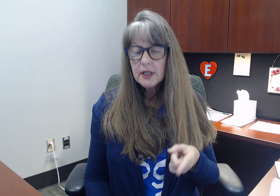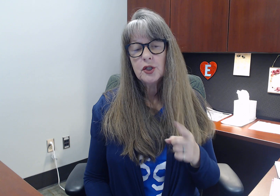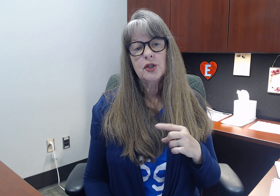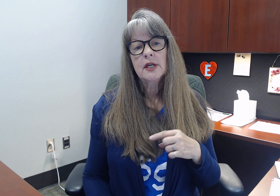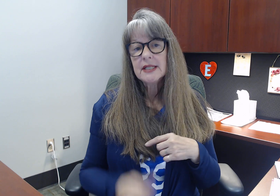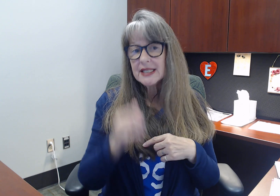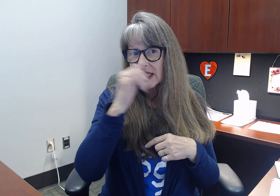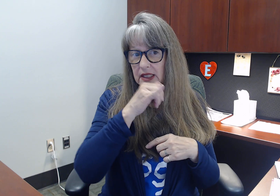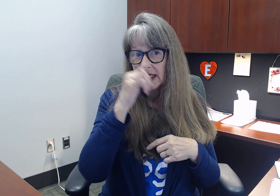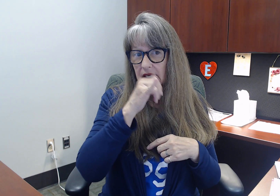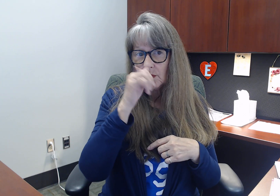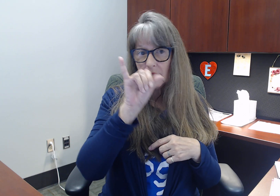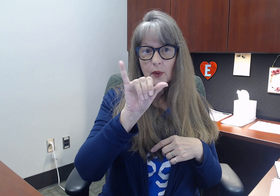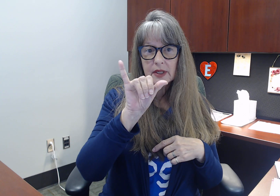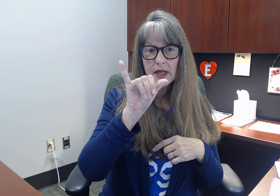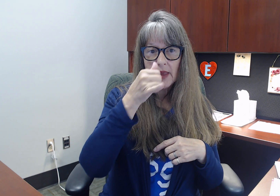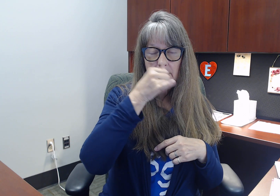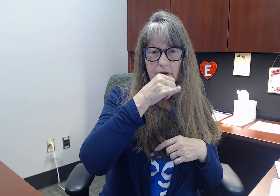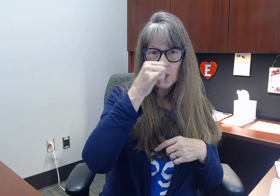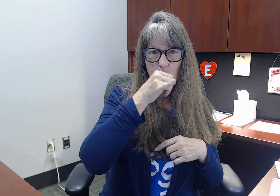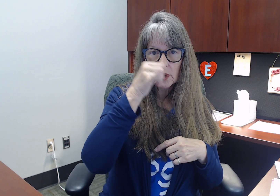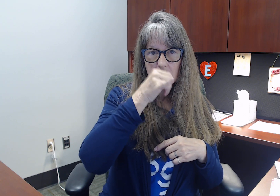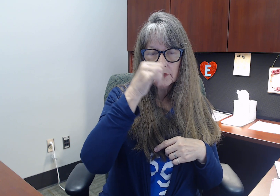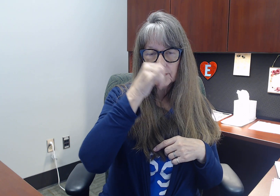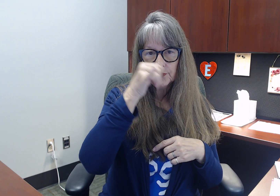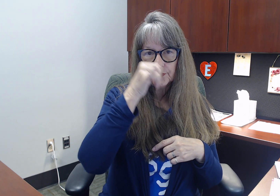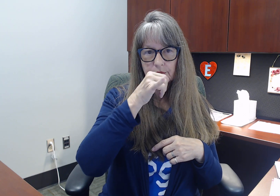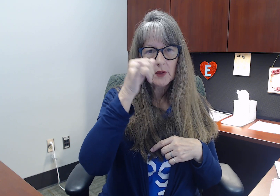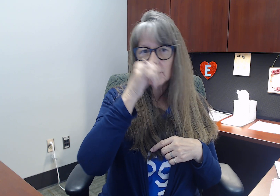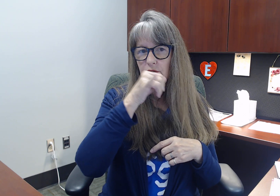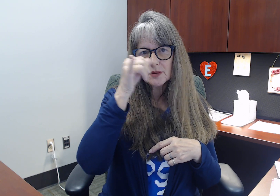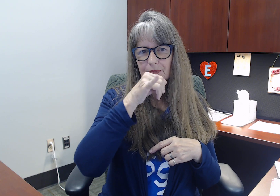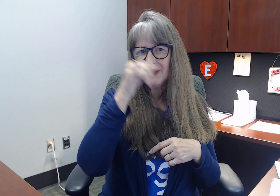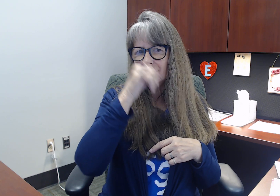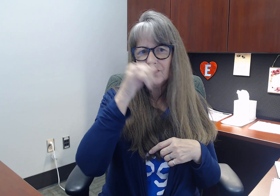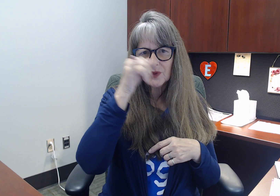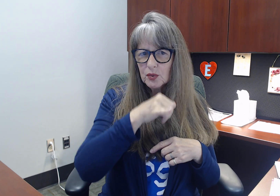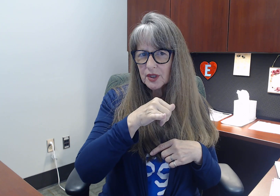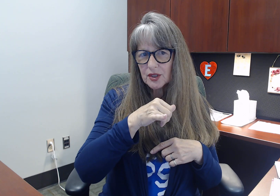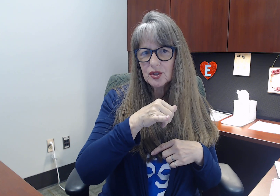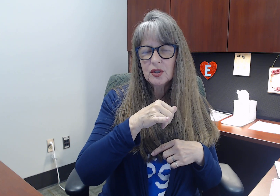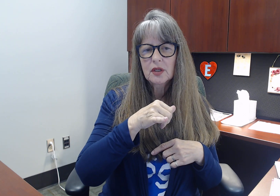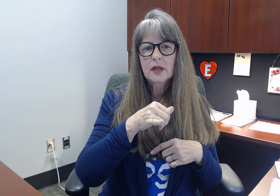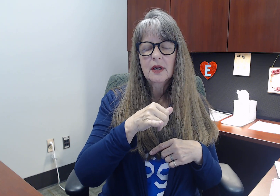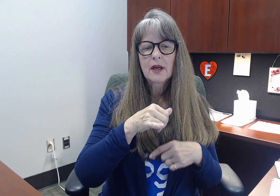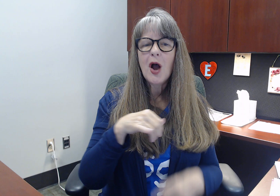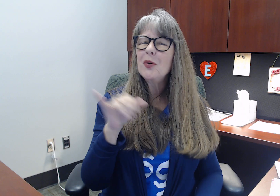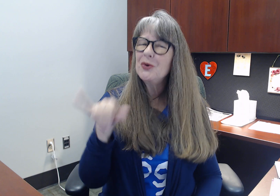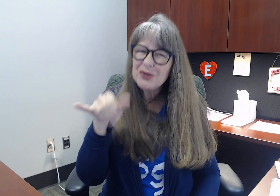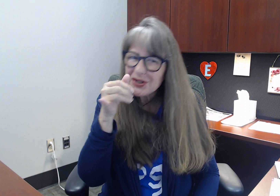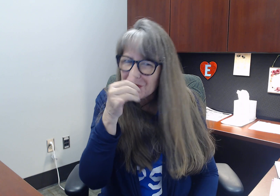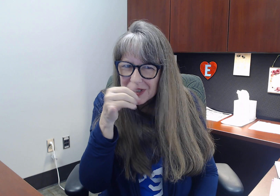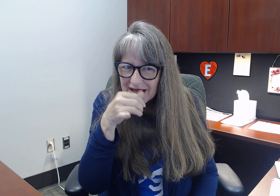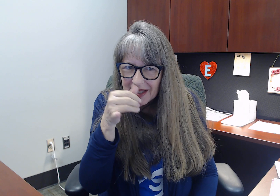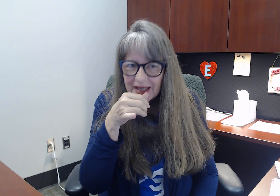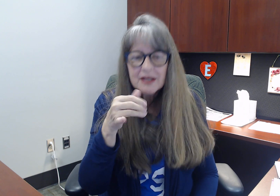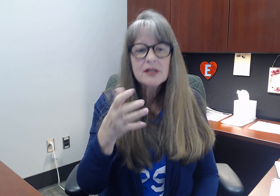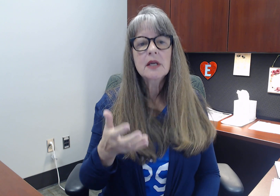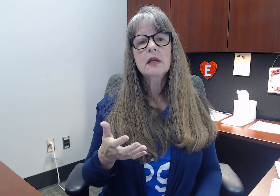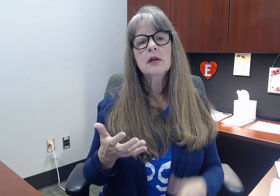Foolish, silly. We've already done that before. Oh, they're just being foolish. Oh, you're just so silly. See,